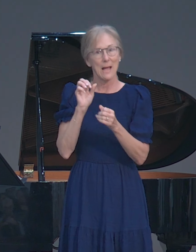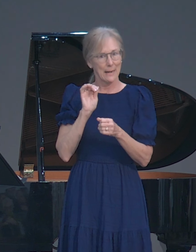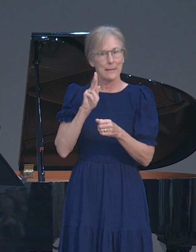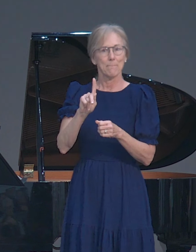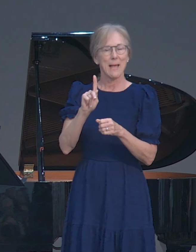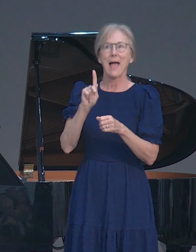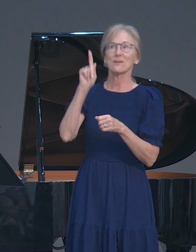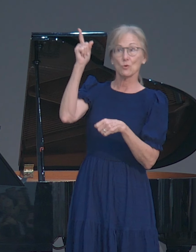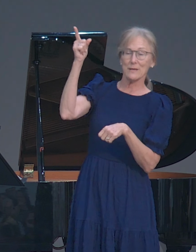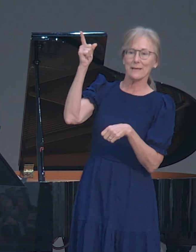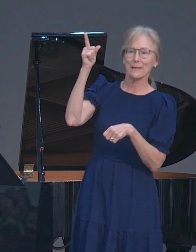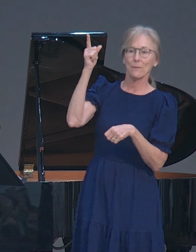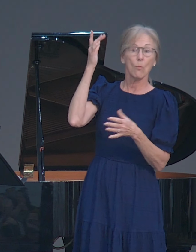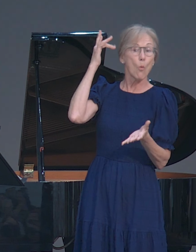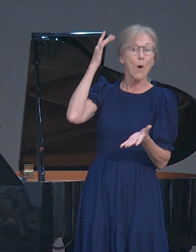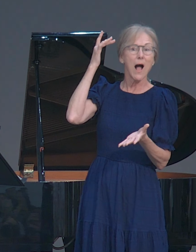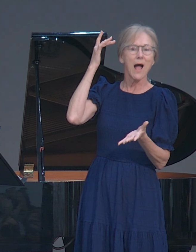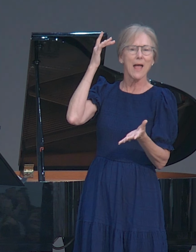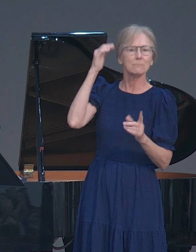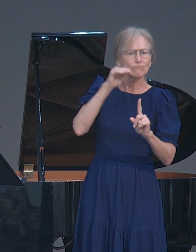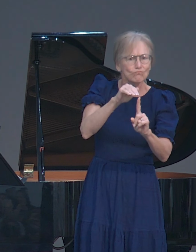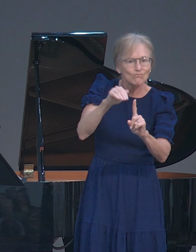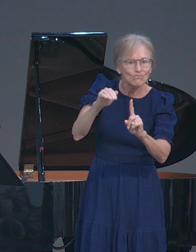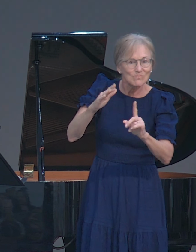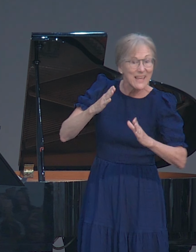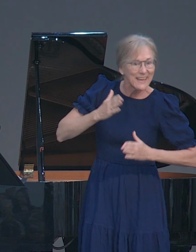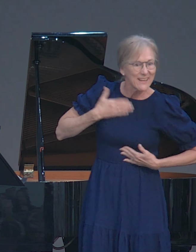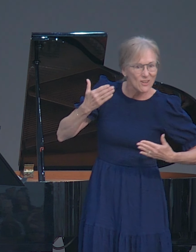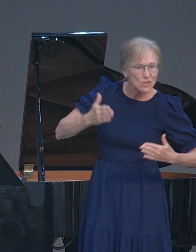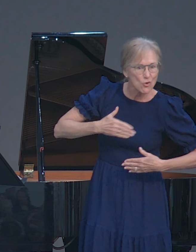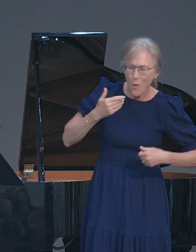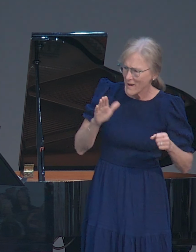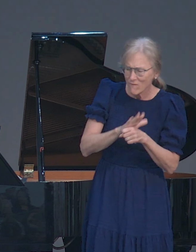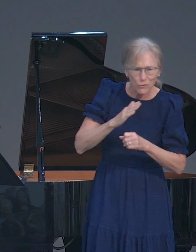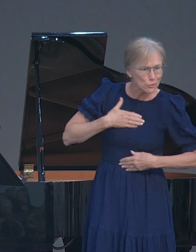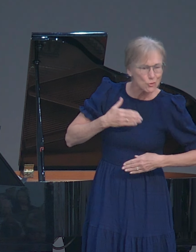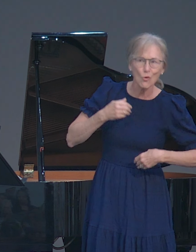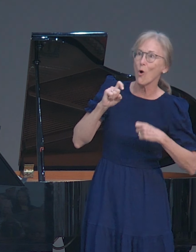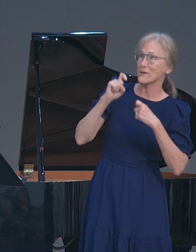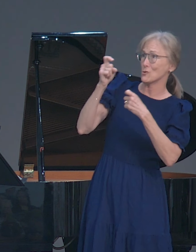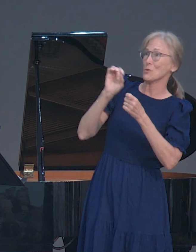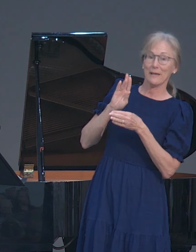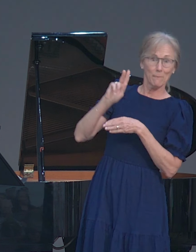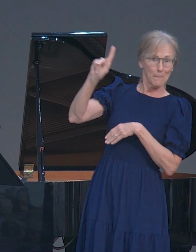of giving to the Lord. The